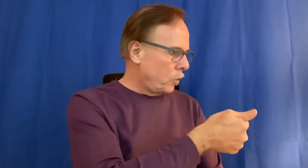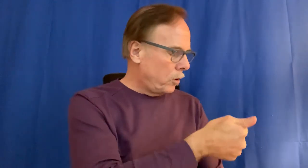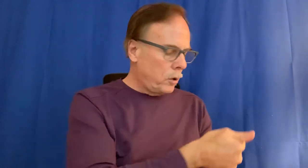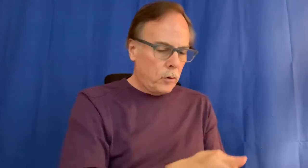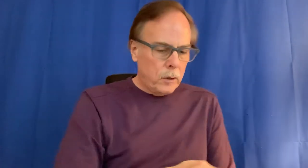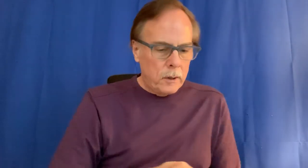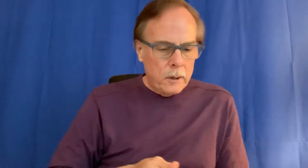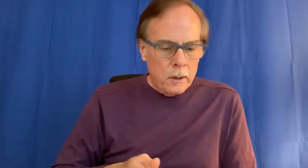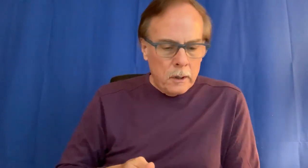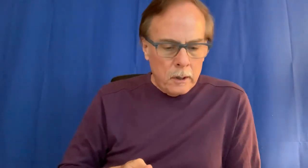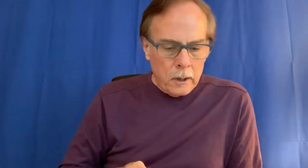Tomorrow.